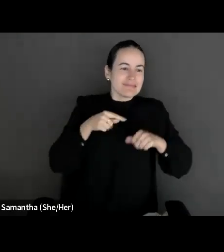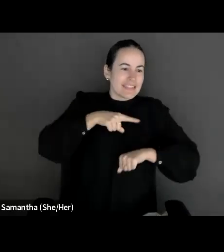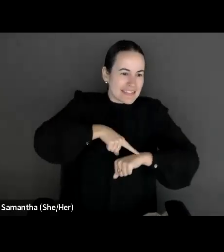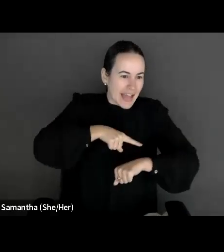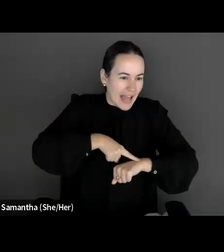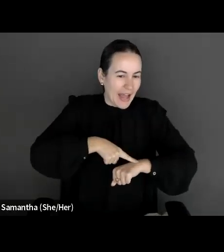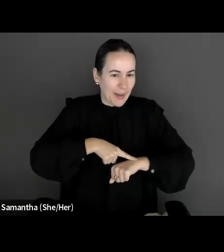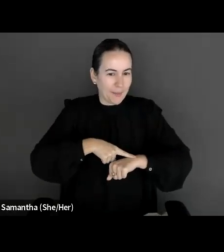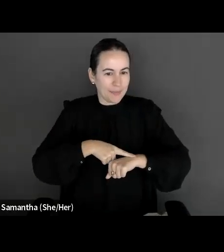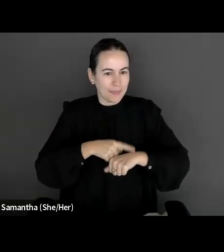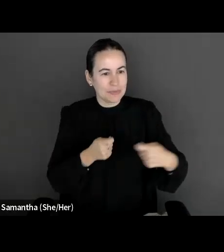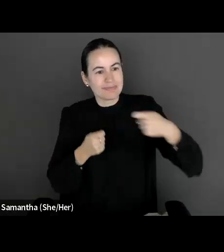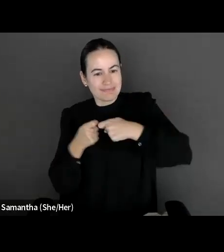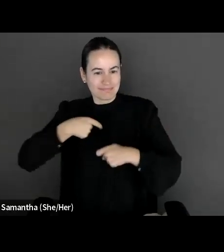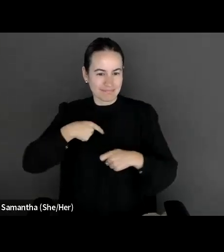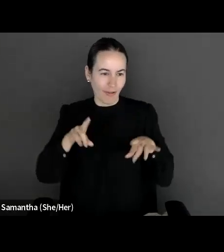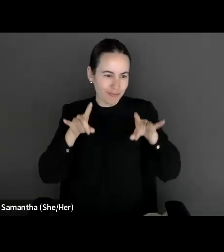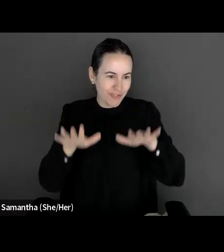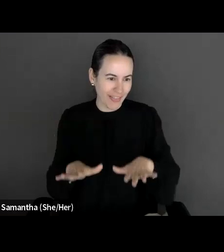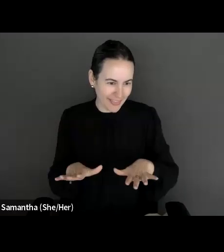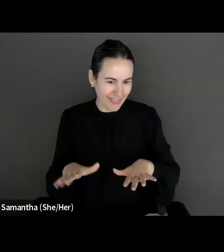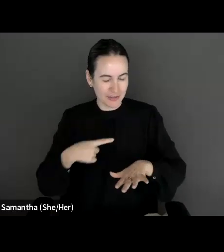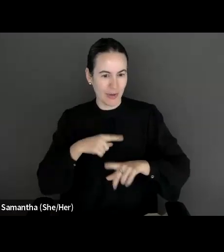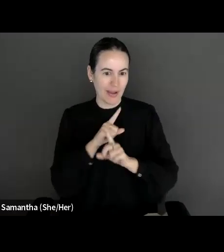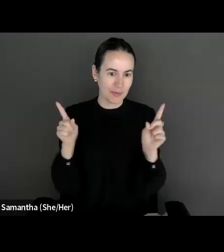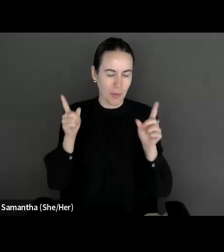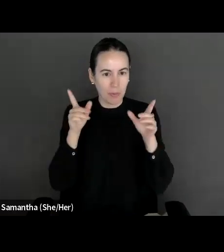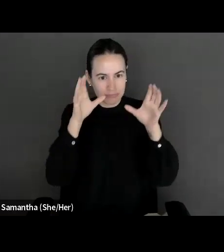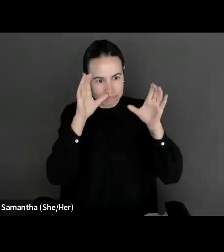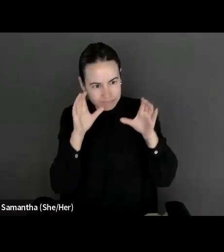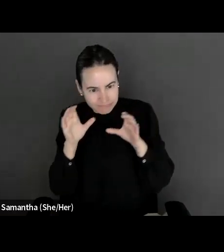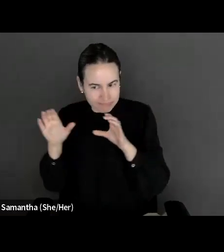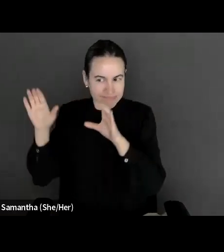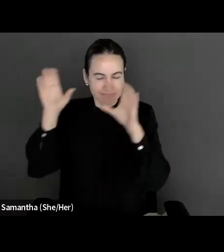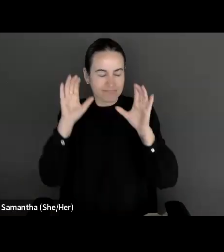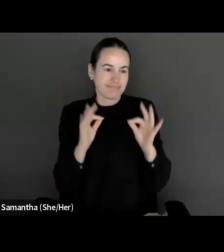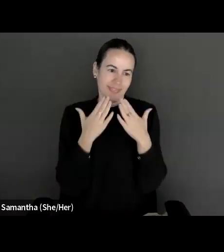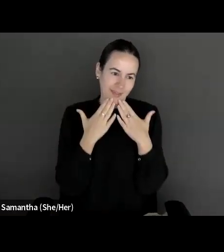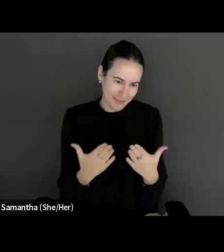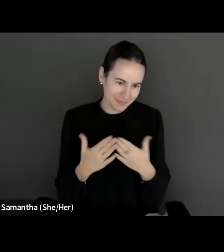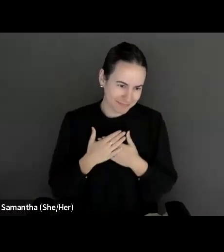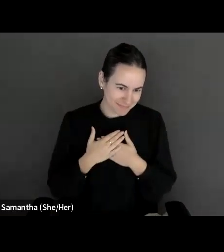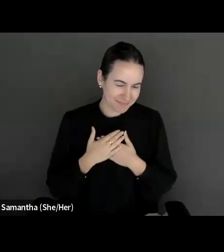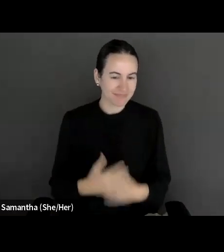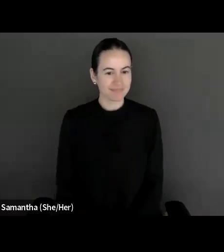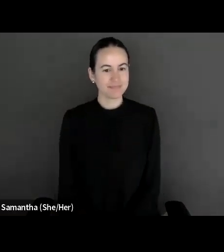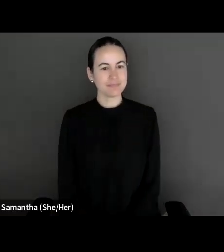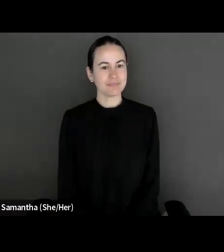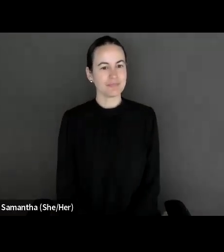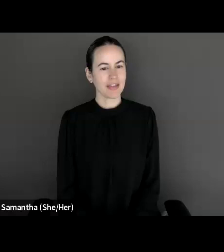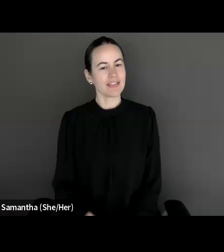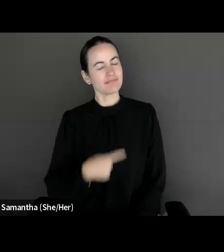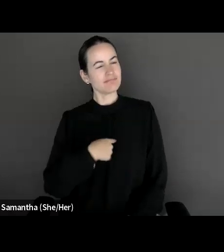in the middle of the night. I really appreciate it. I think my role today is to set the scene a little bit for